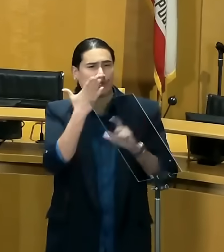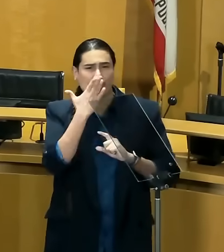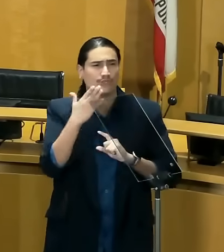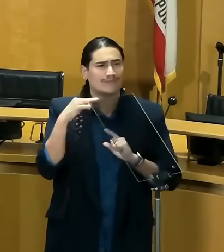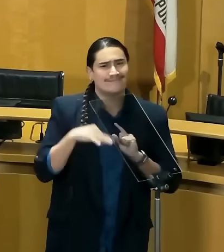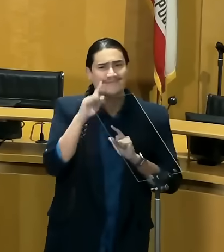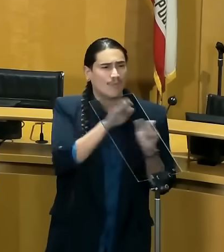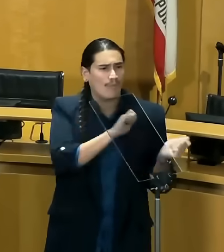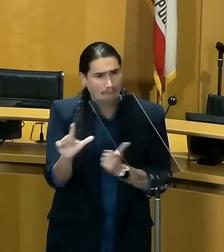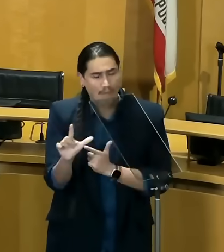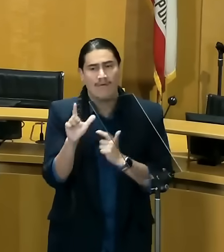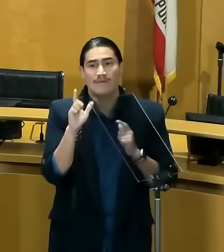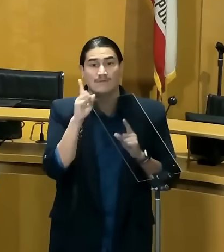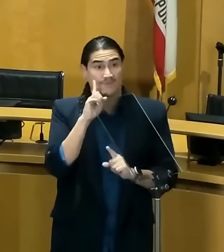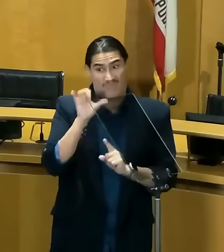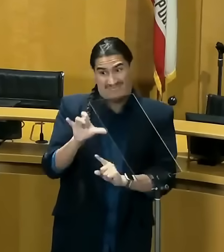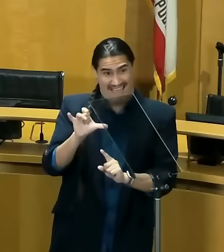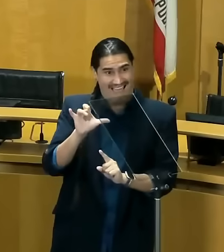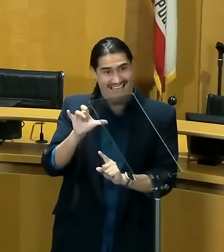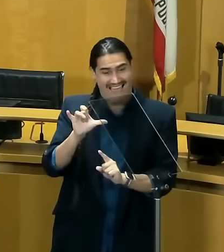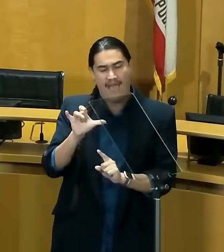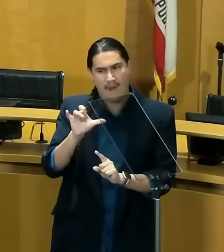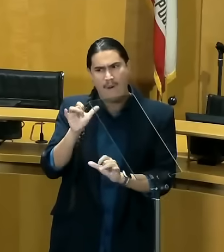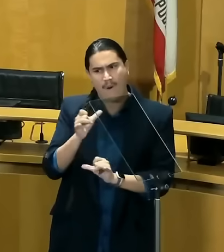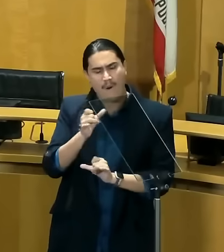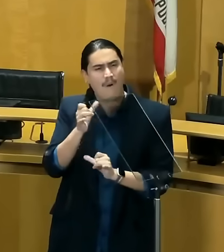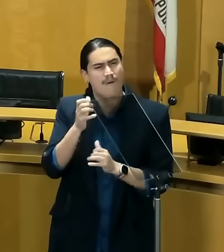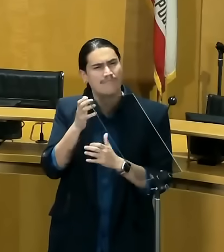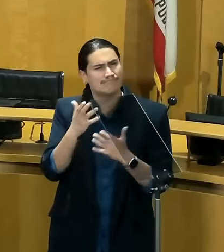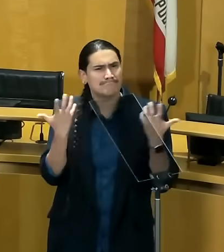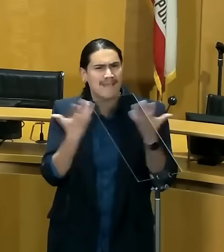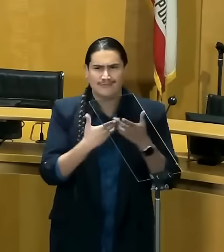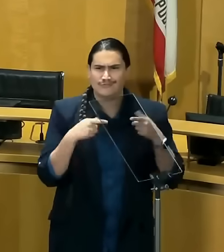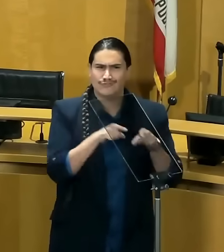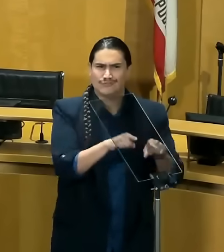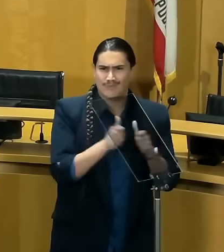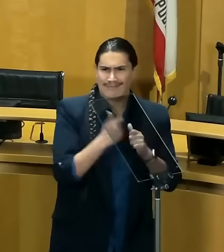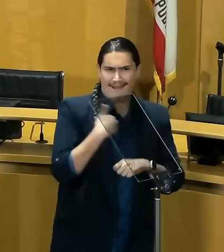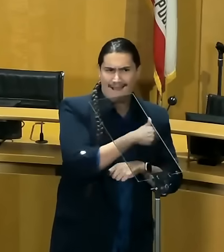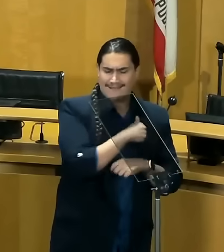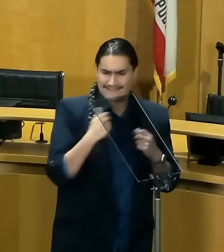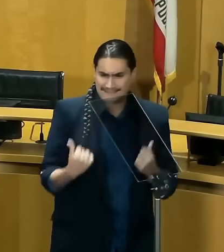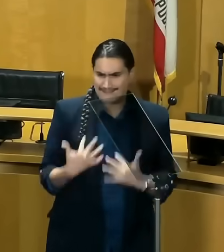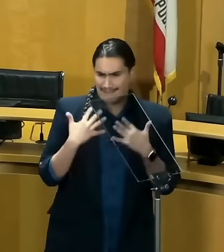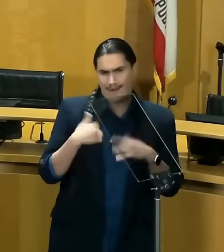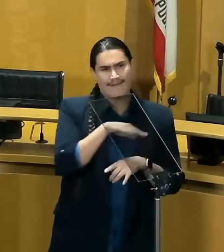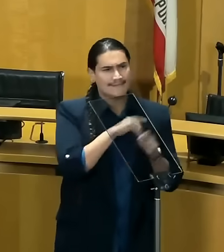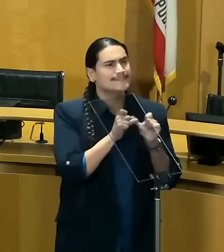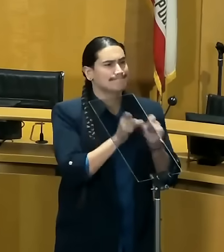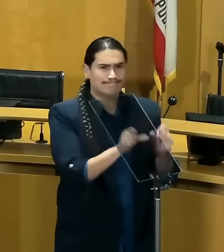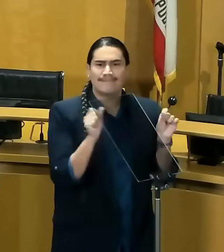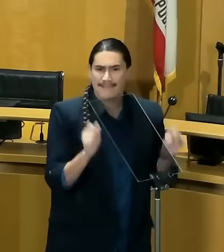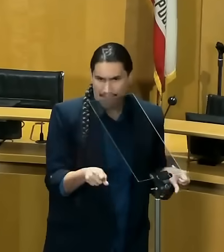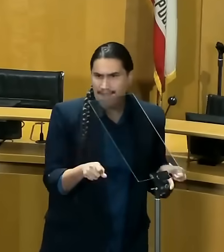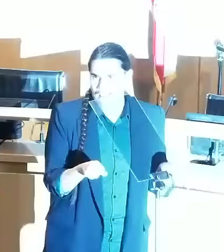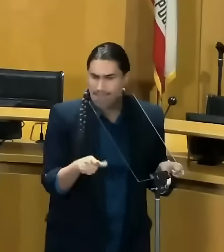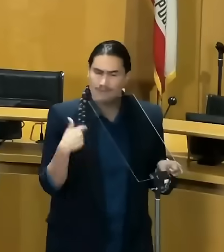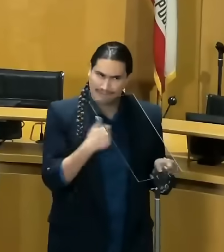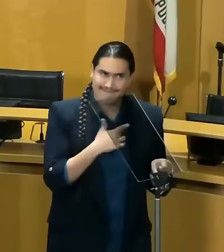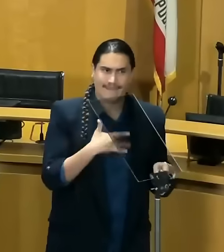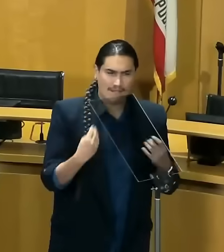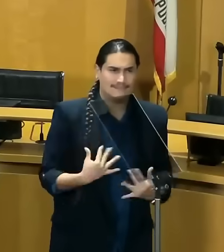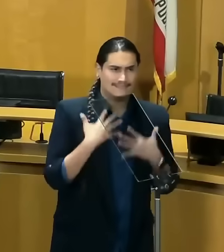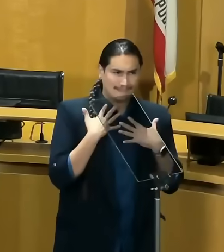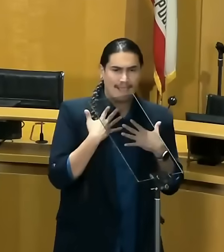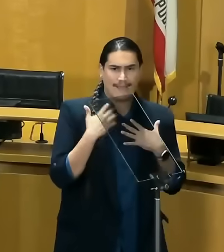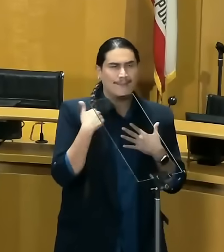it is with inspiration that we were able to move forward to do what we needed